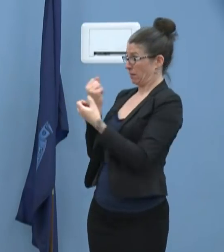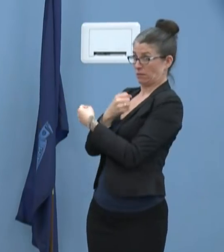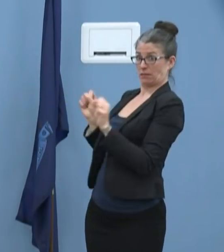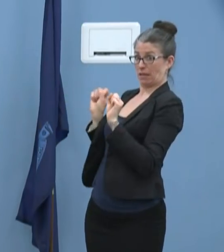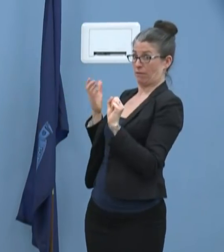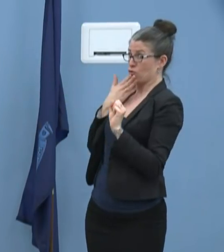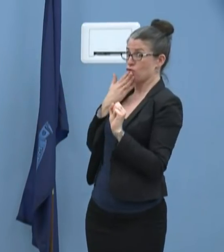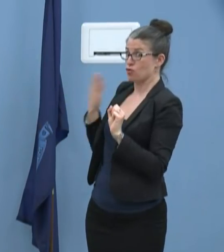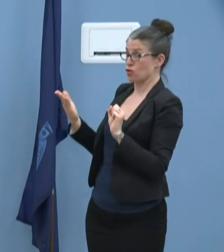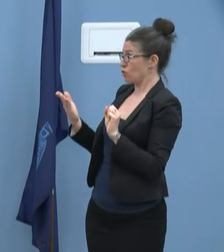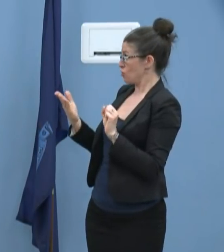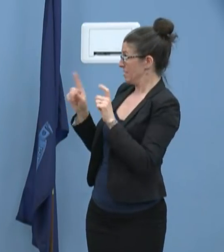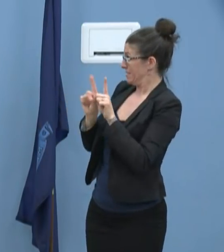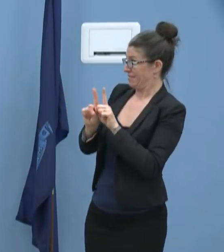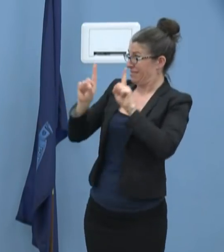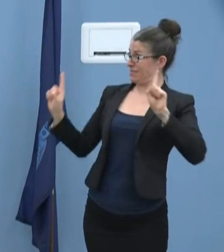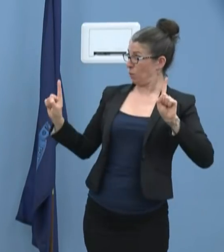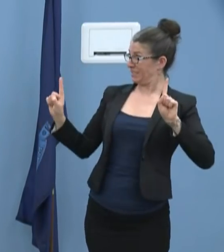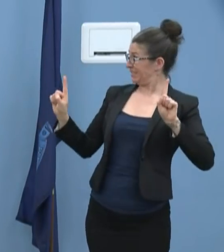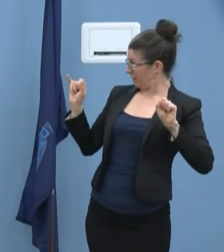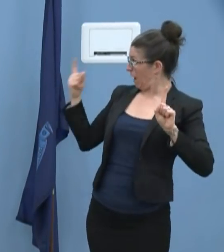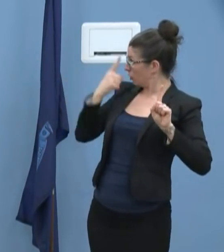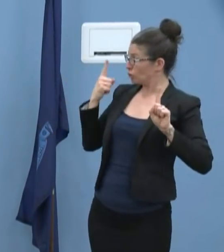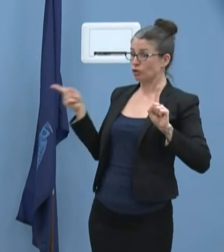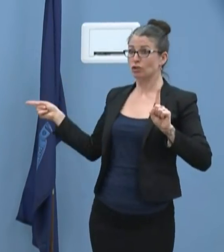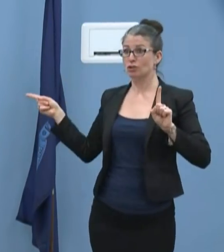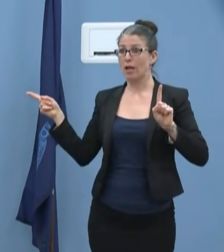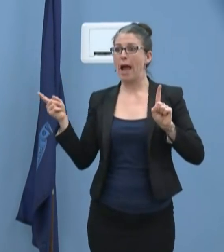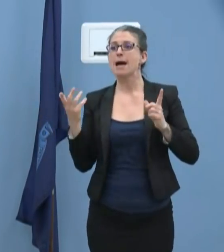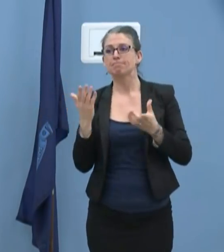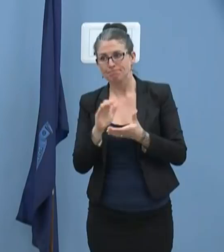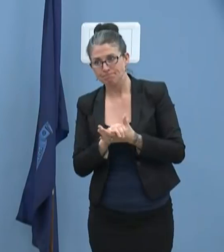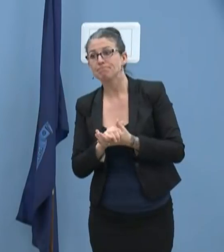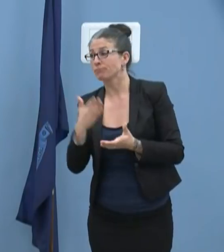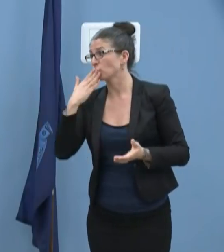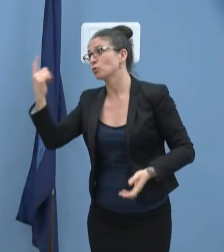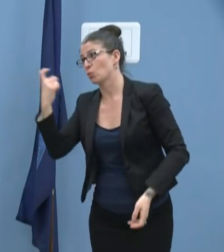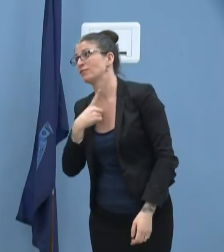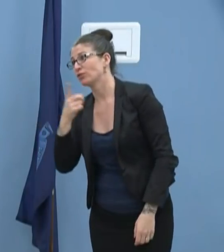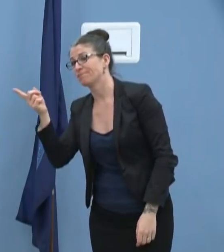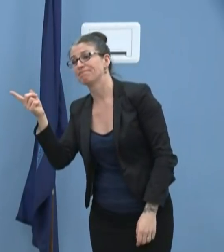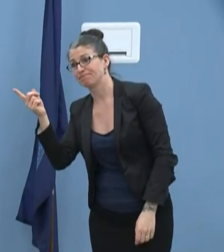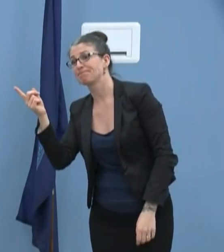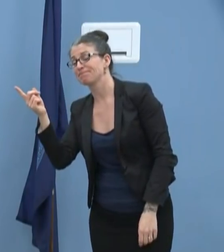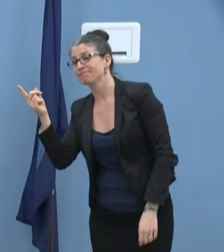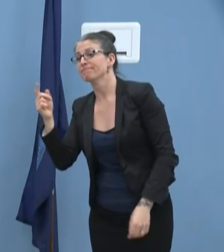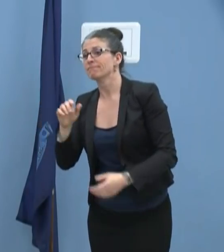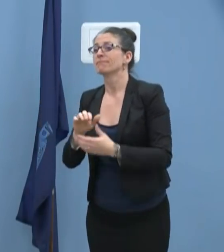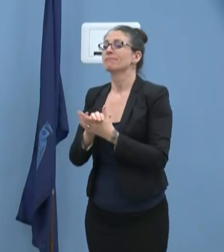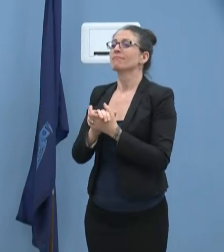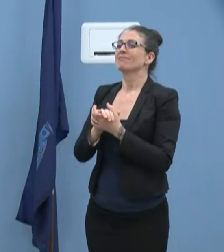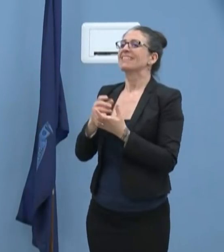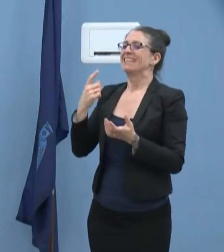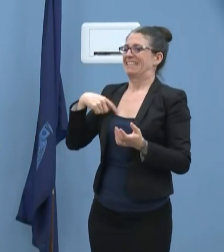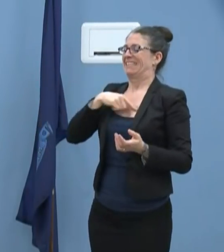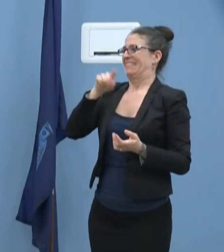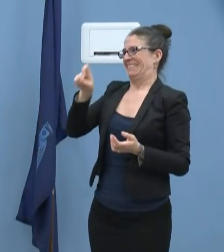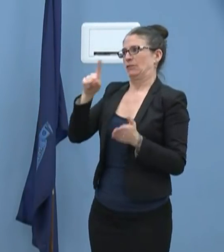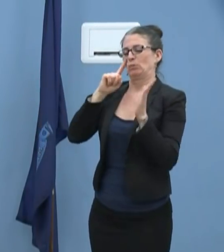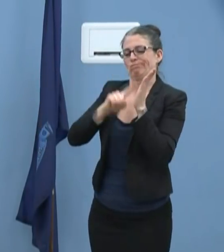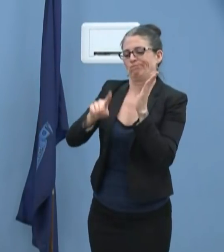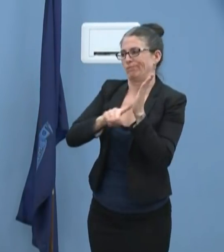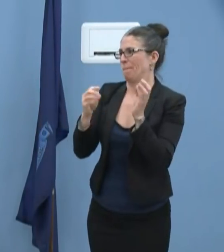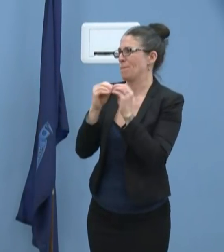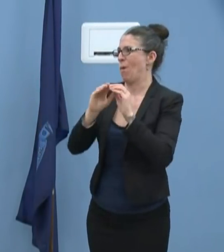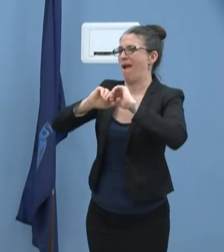work? It's a good question. There's probably need more research in order to know. But